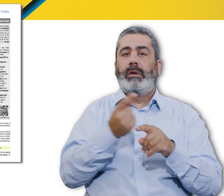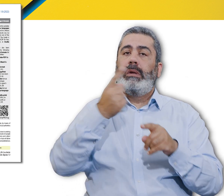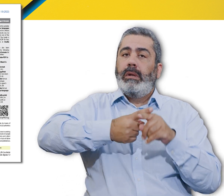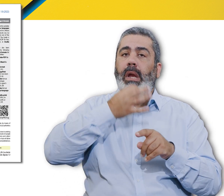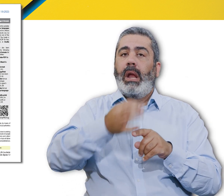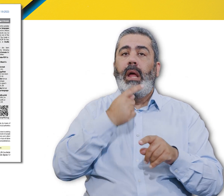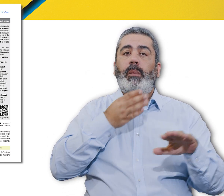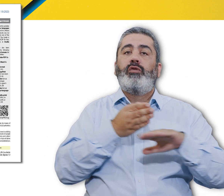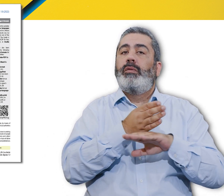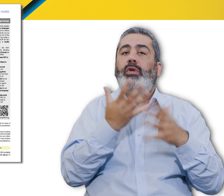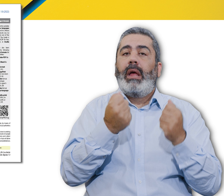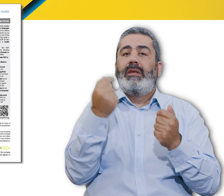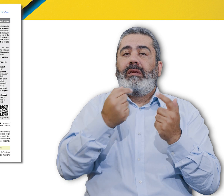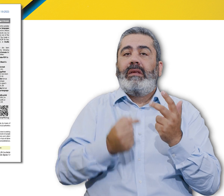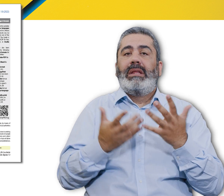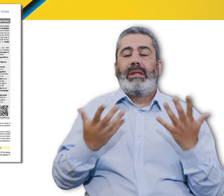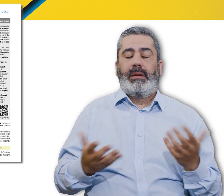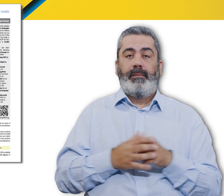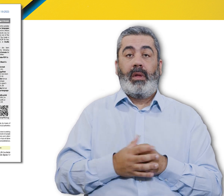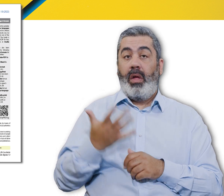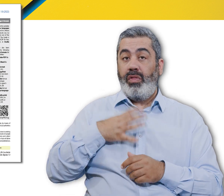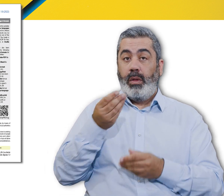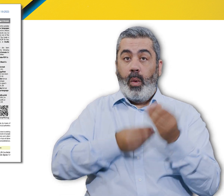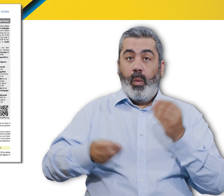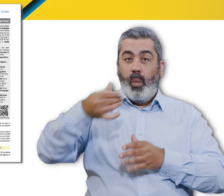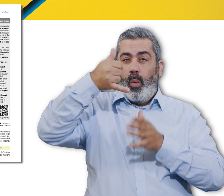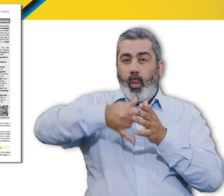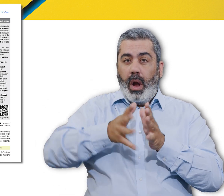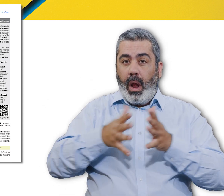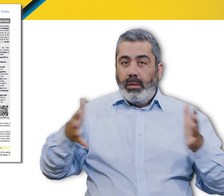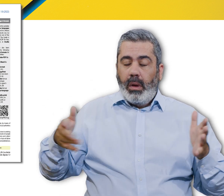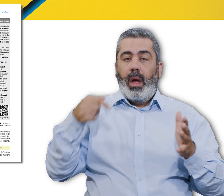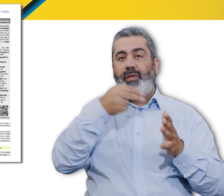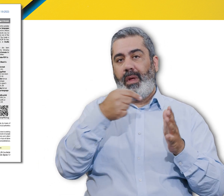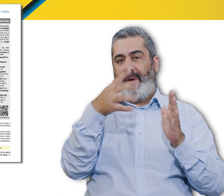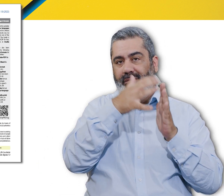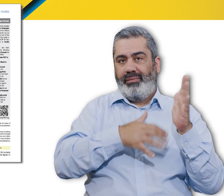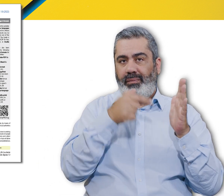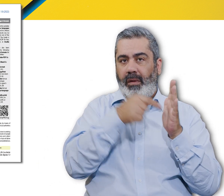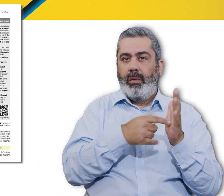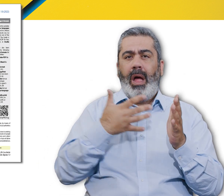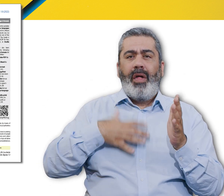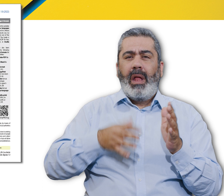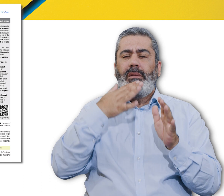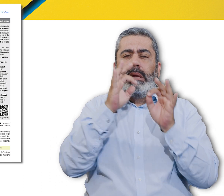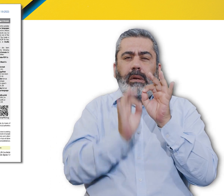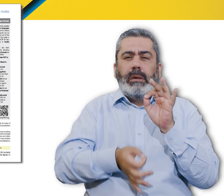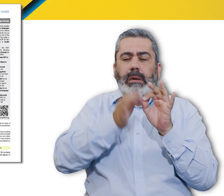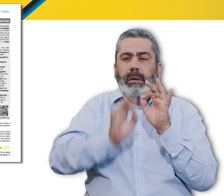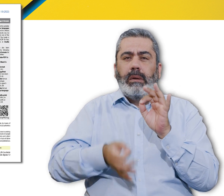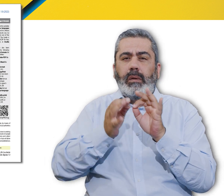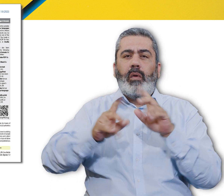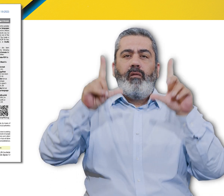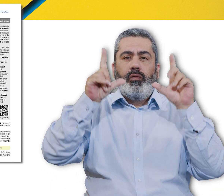to their accessibility to people with disabilities. For an interactive version of this guide, with more detailed information, photos